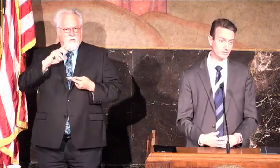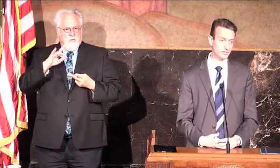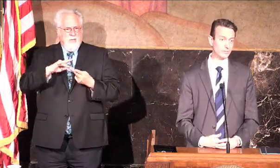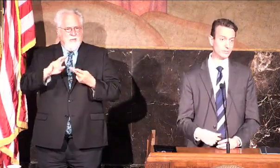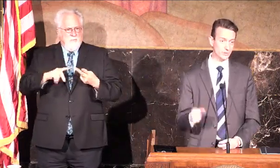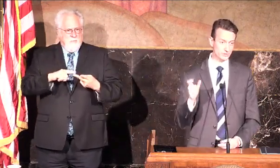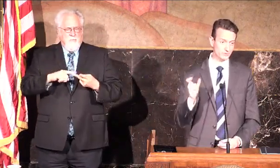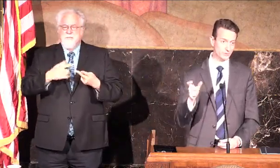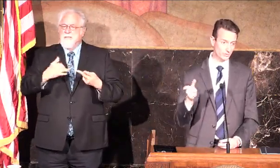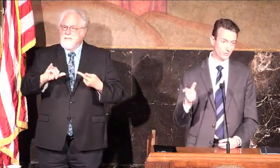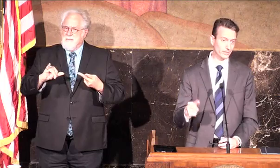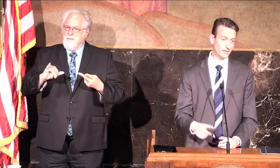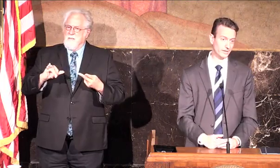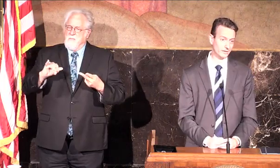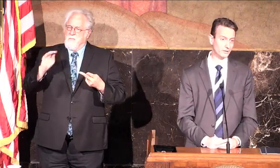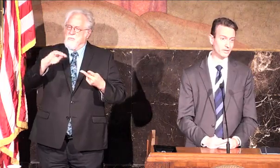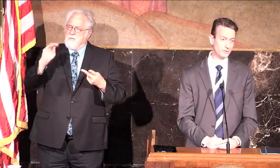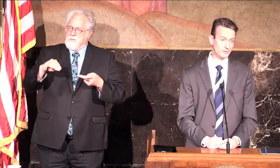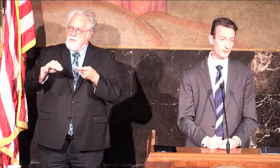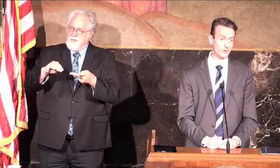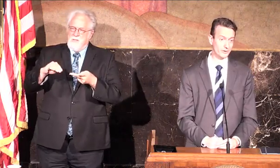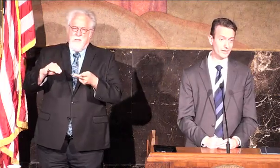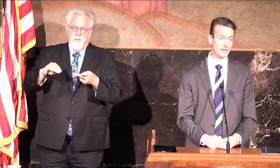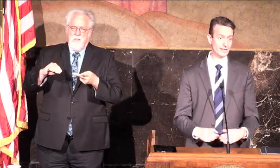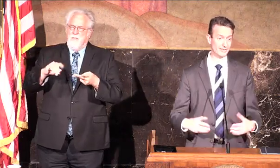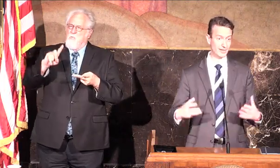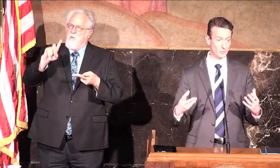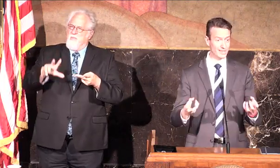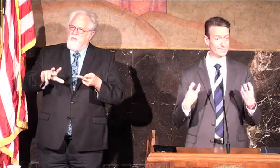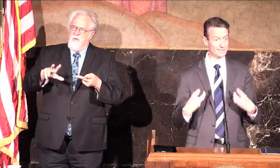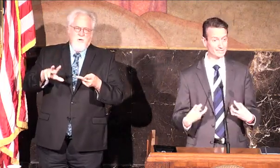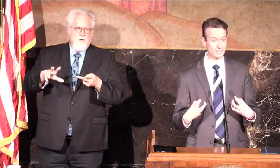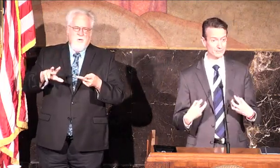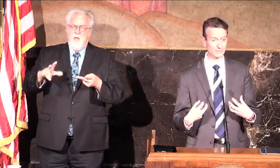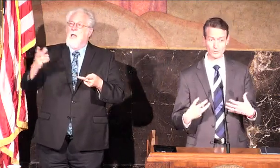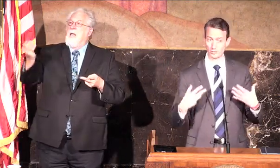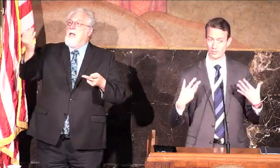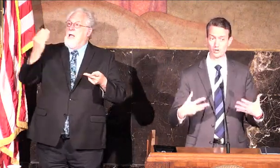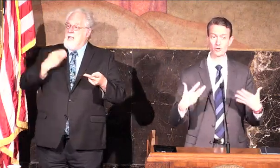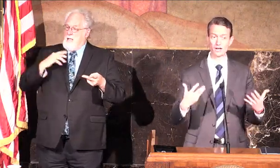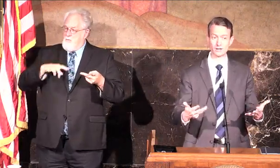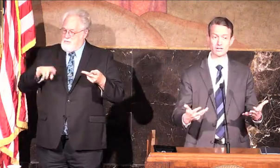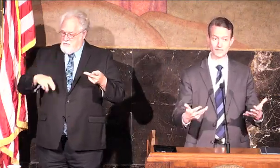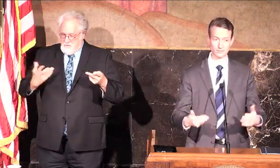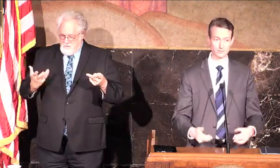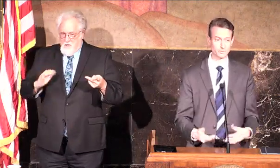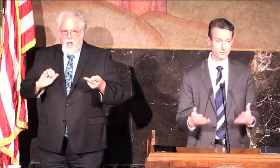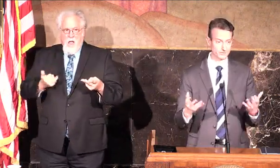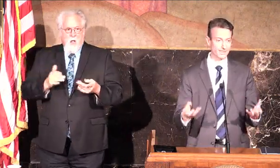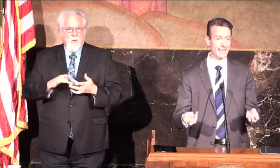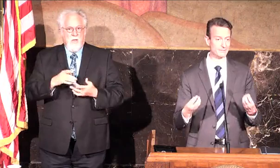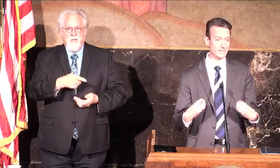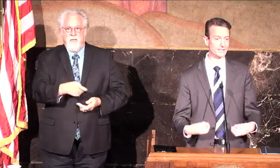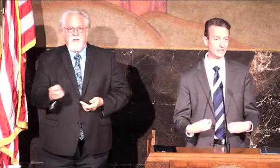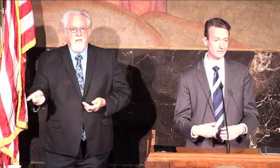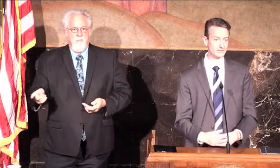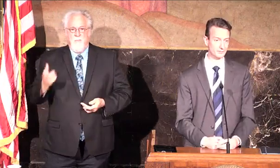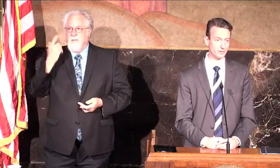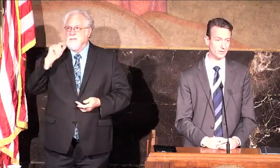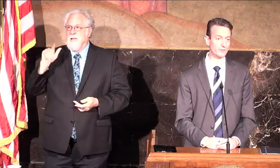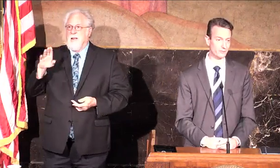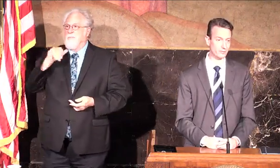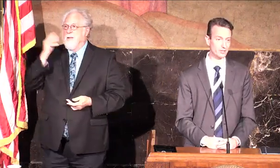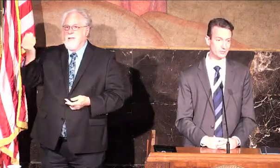So there's still a proportion of people, a little bit under a third, that we get the test result and we don't know how to contact those people because the lab's not telling